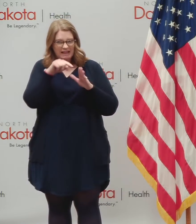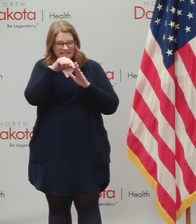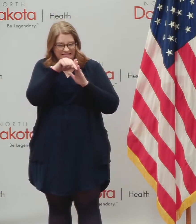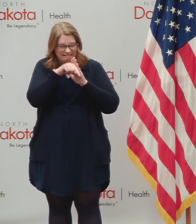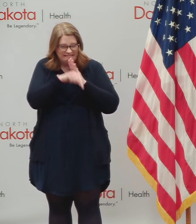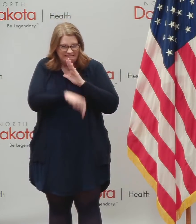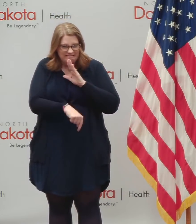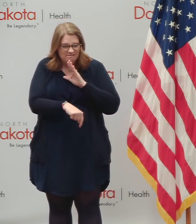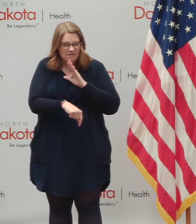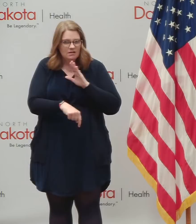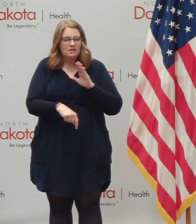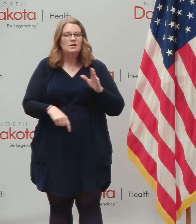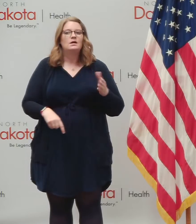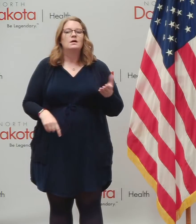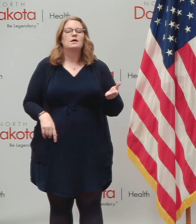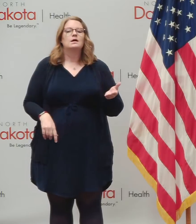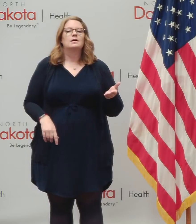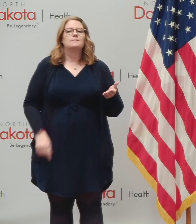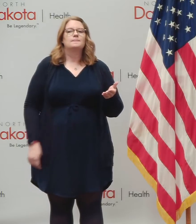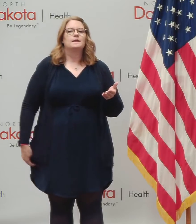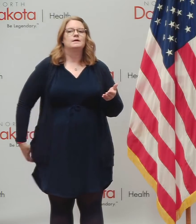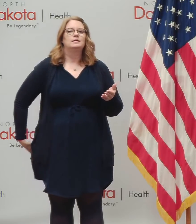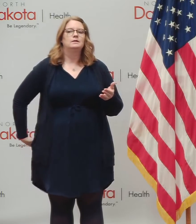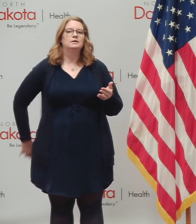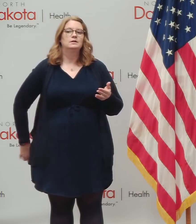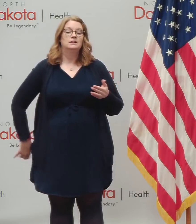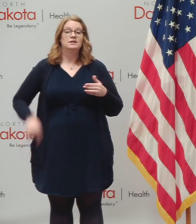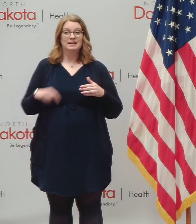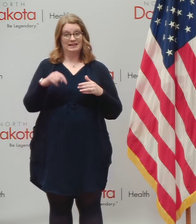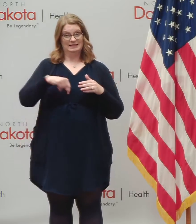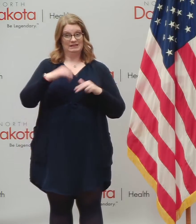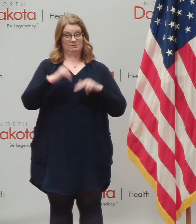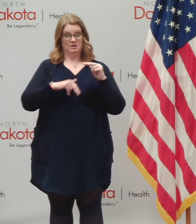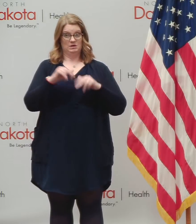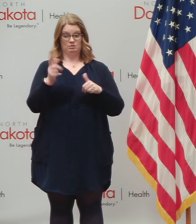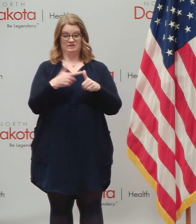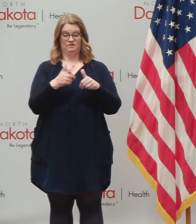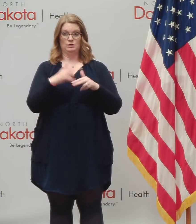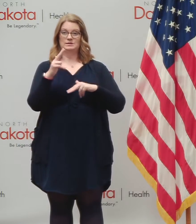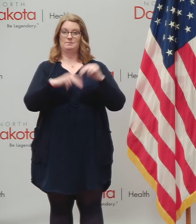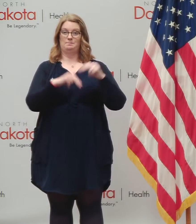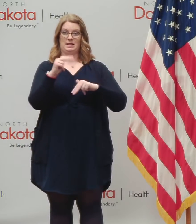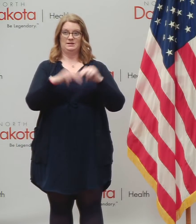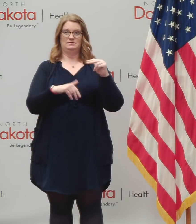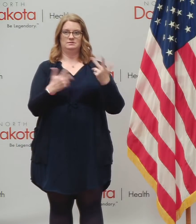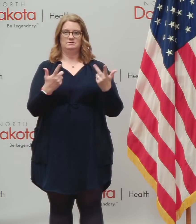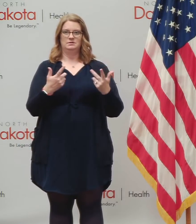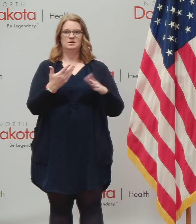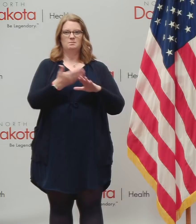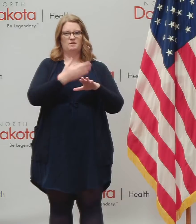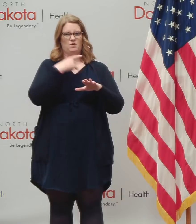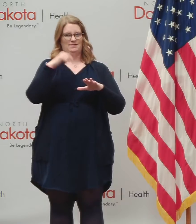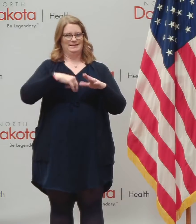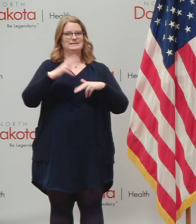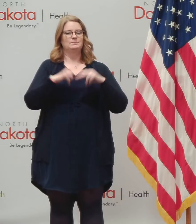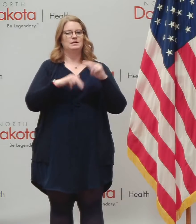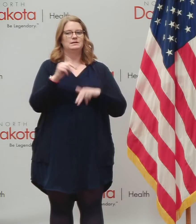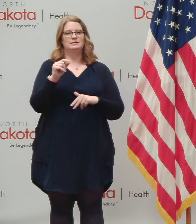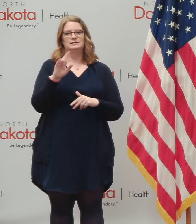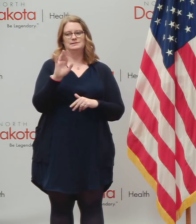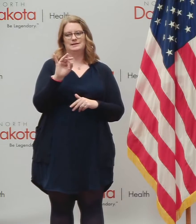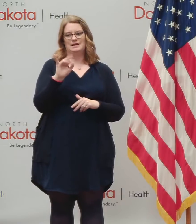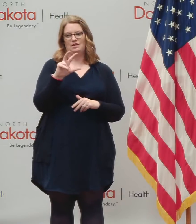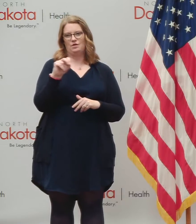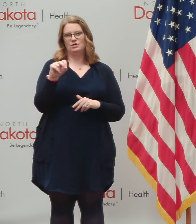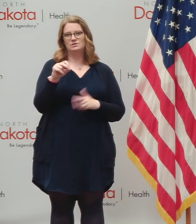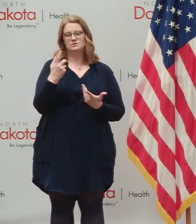then when the Capitol was first built here, and even pre this building in the 1930s, this was